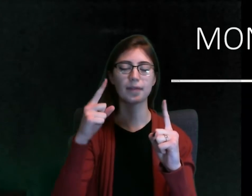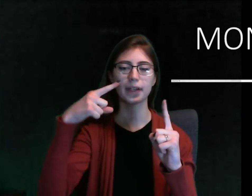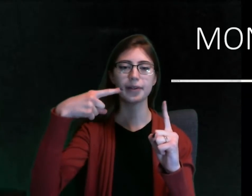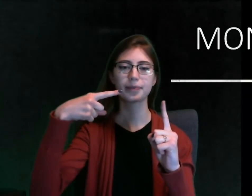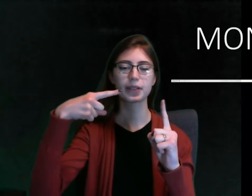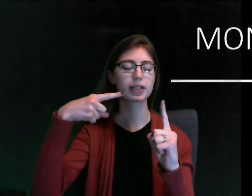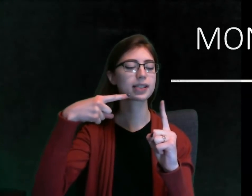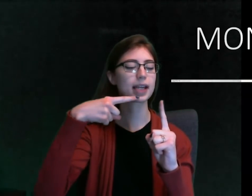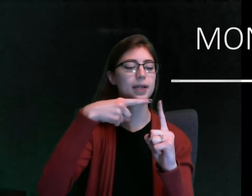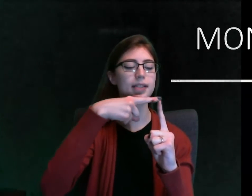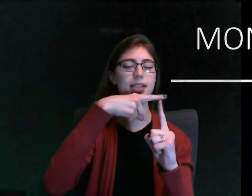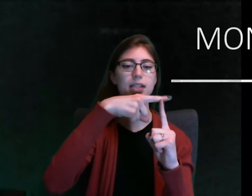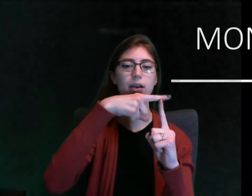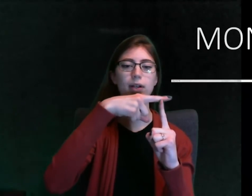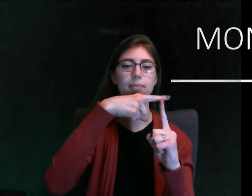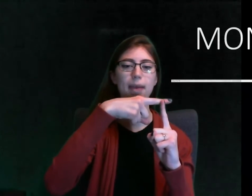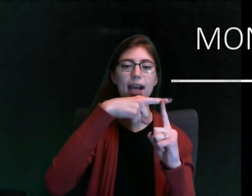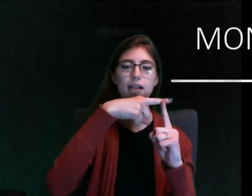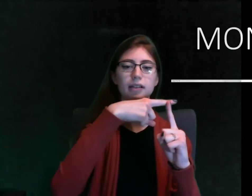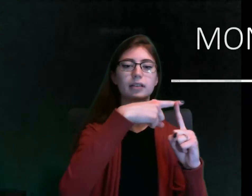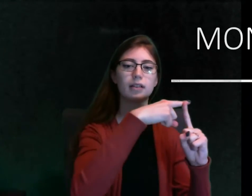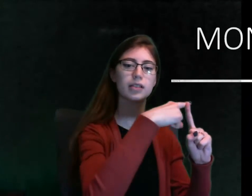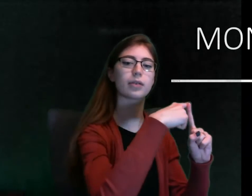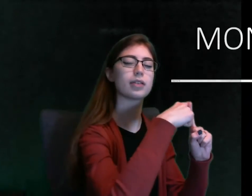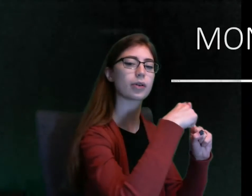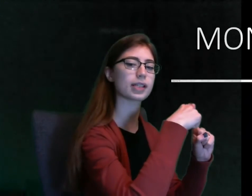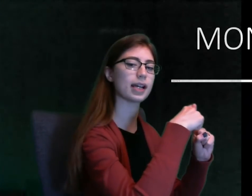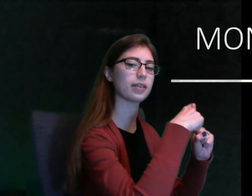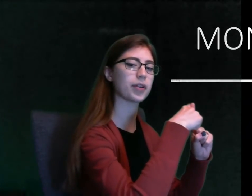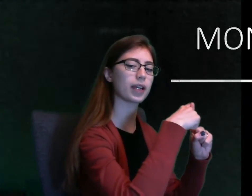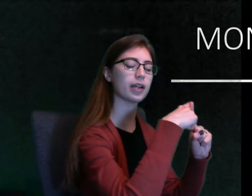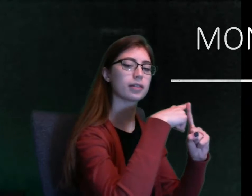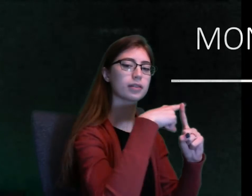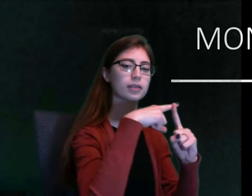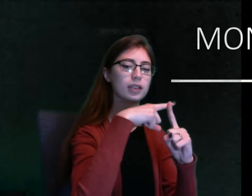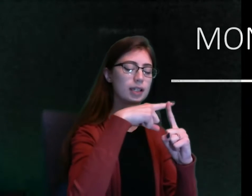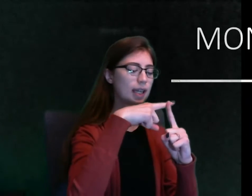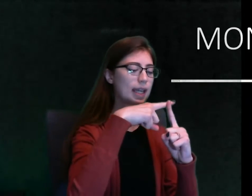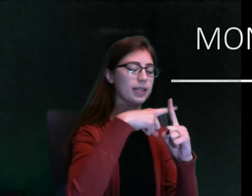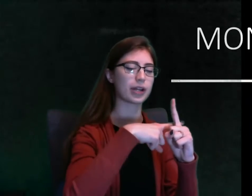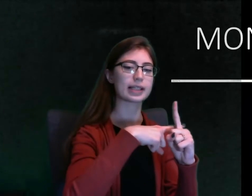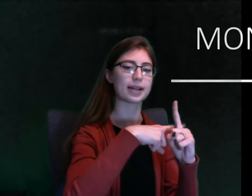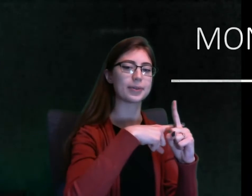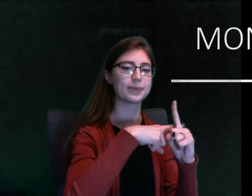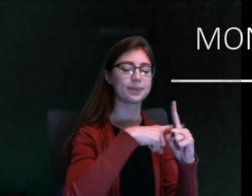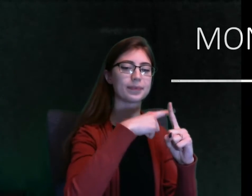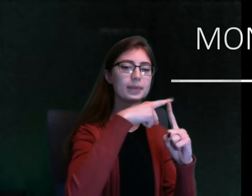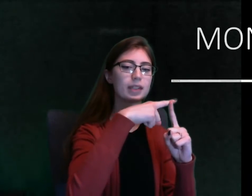finger, turn it sideways. It's going to go on the back, so on your side of your finger, and drag down.